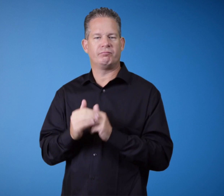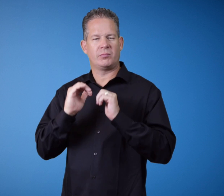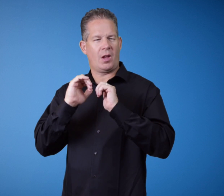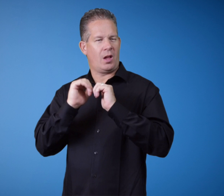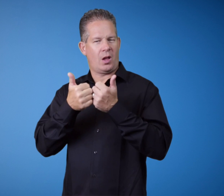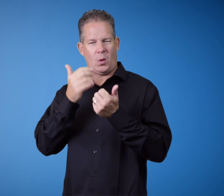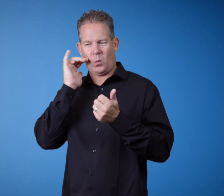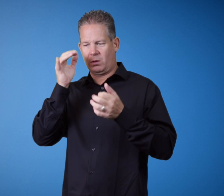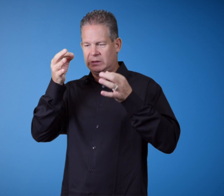of the decision might be?